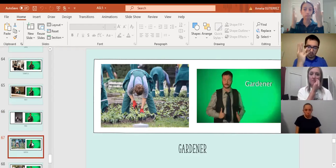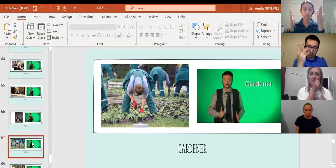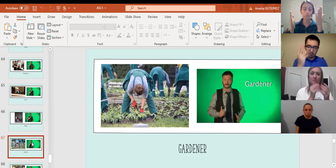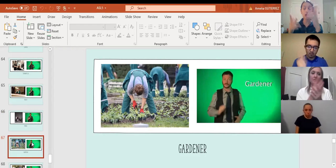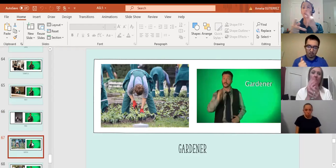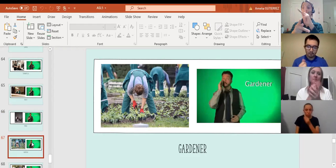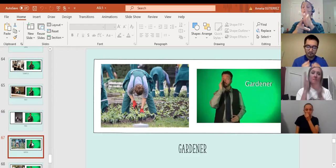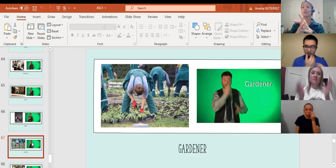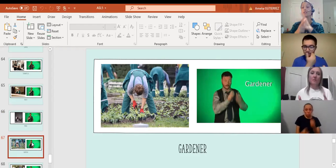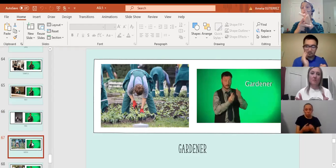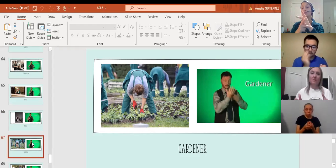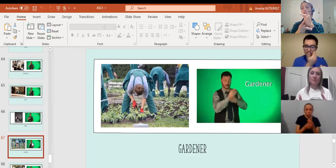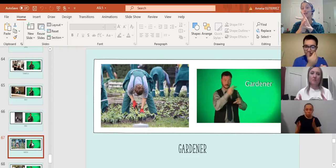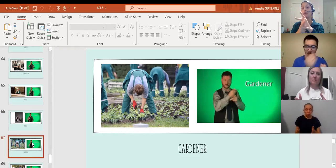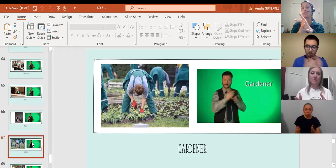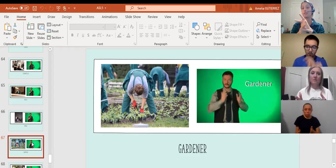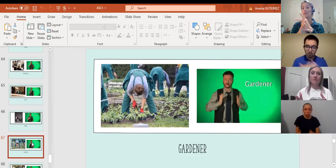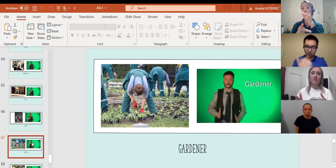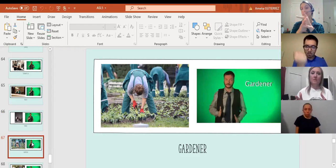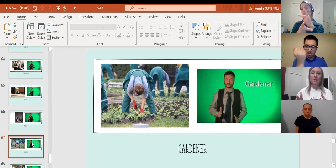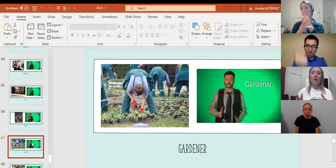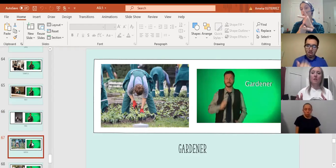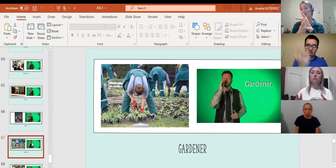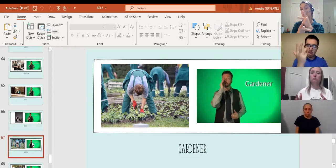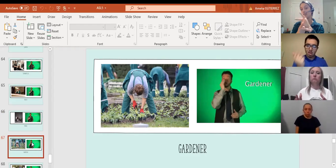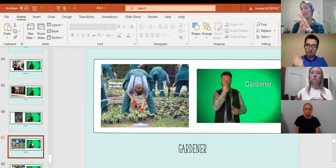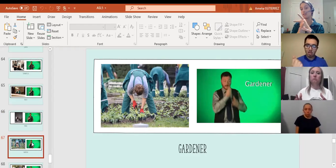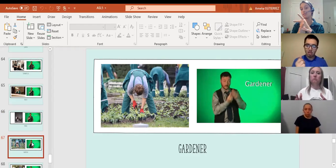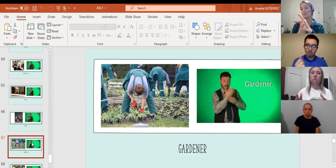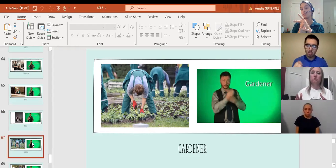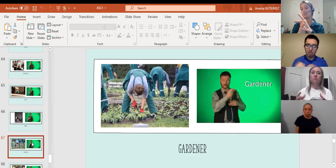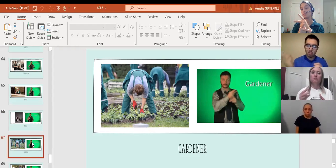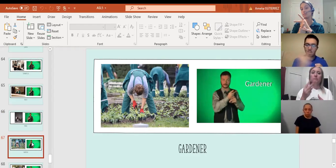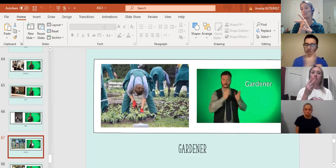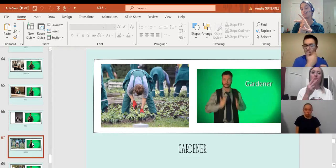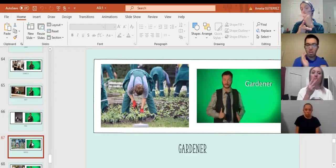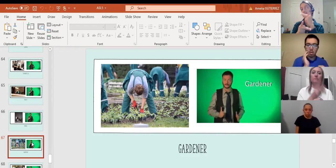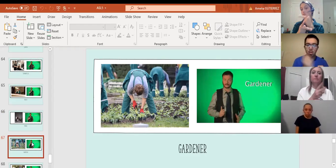flower. Oh, and then he's doing take care of. This is like taken care of.